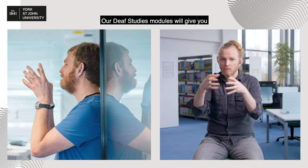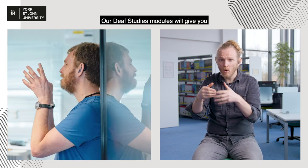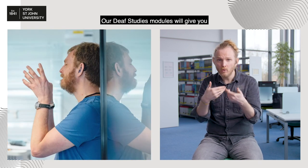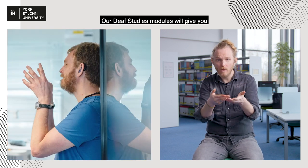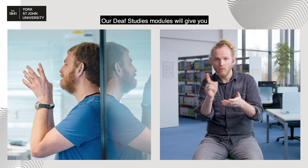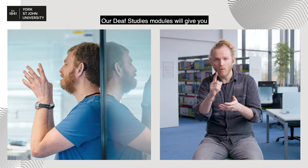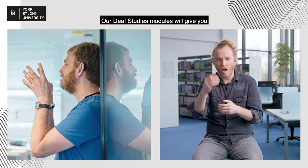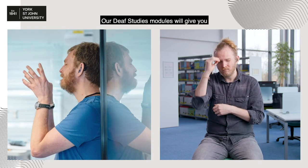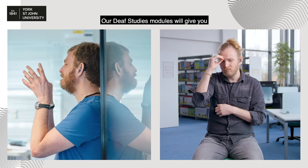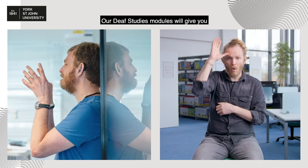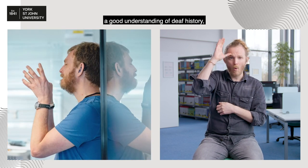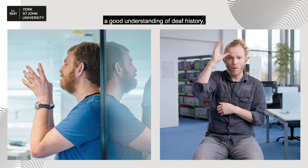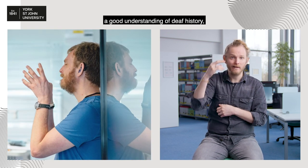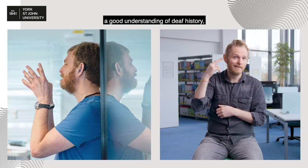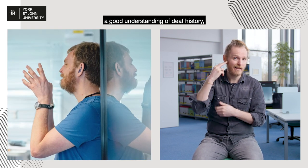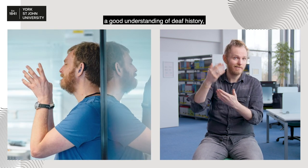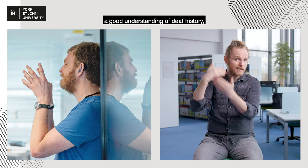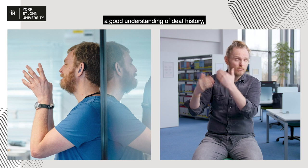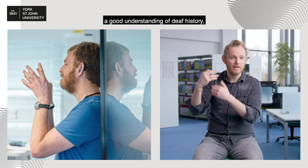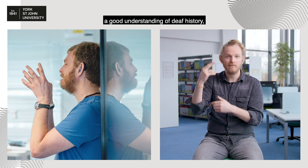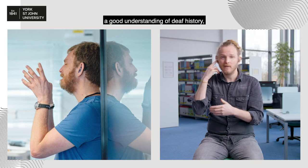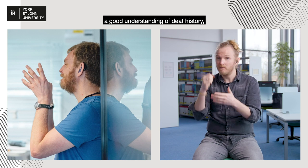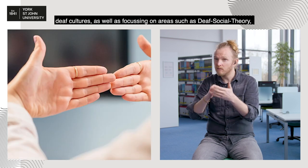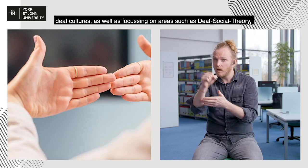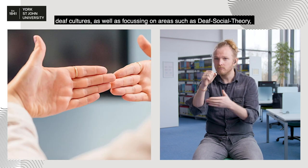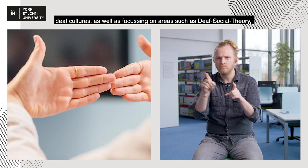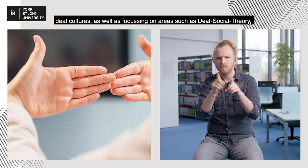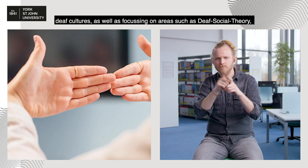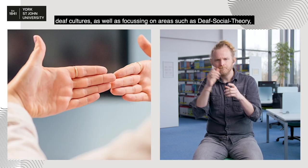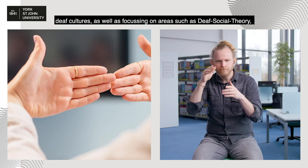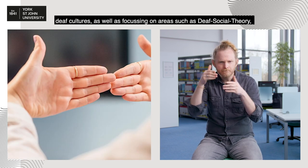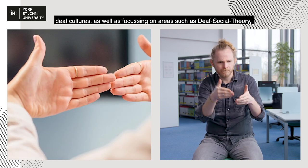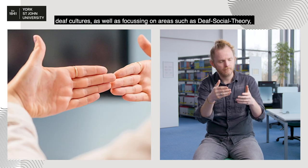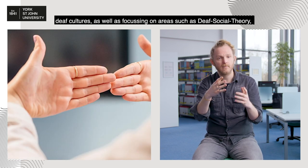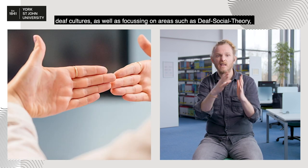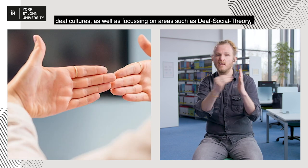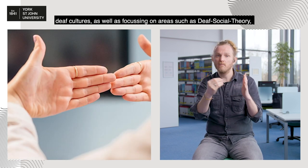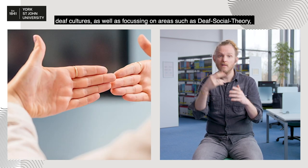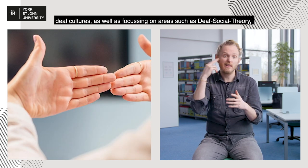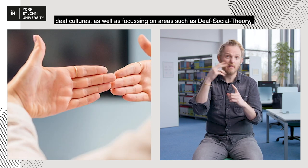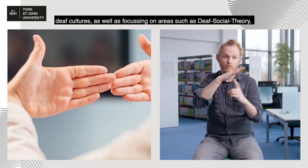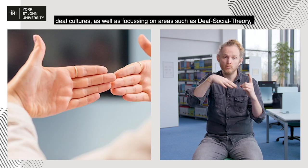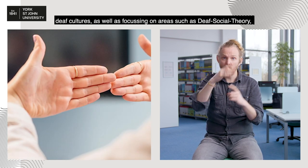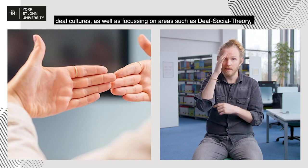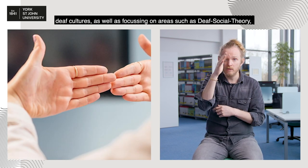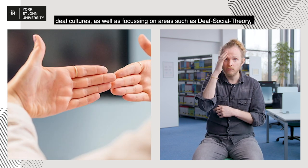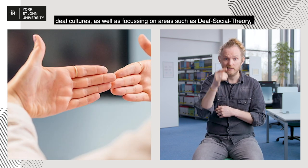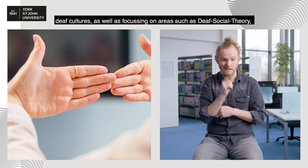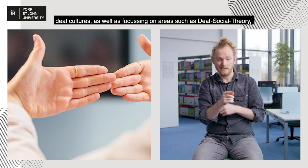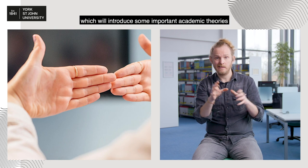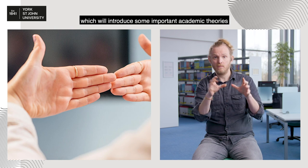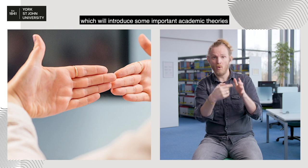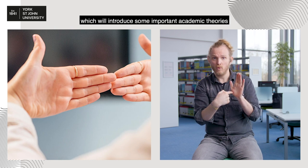Our Deaf Studies modules will give you a good understanding of Deaf history, Deaf cultures, as well as focusing on areas such as Deaf Social